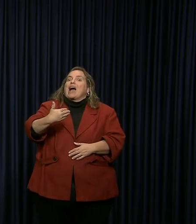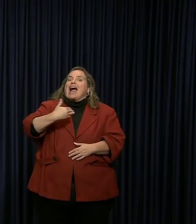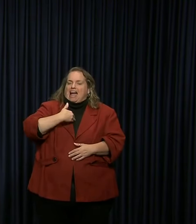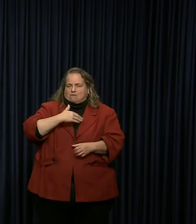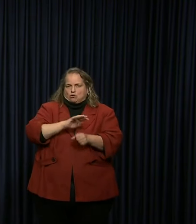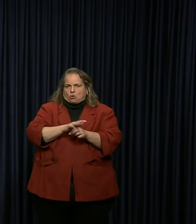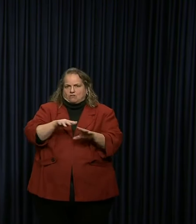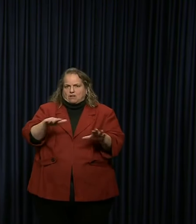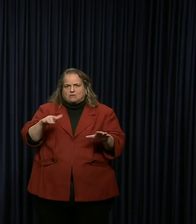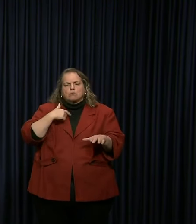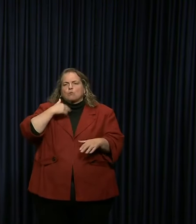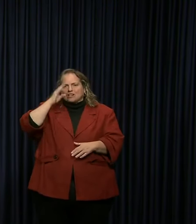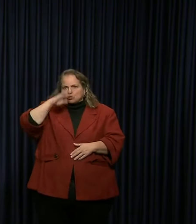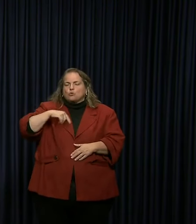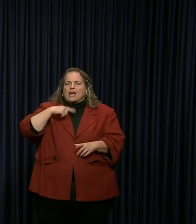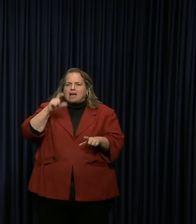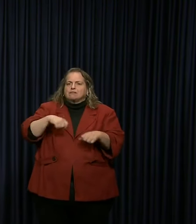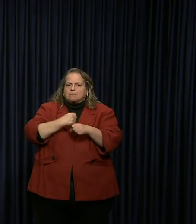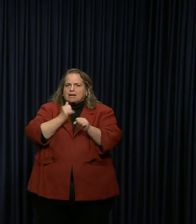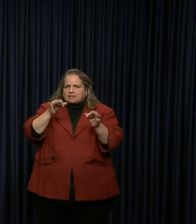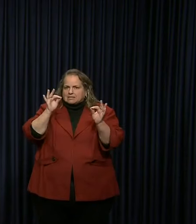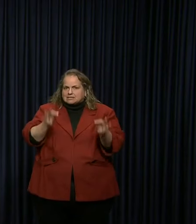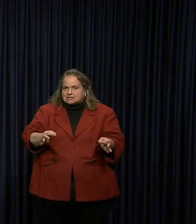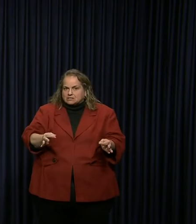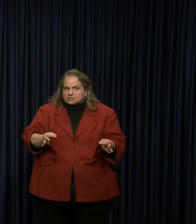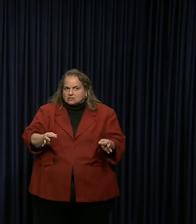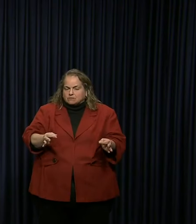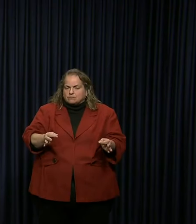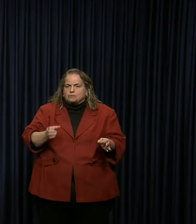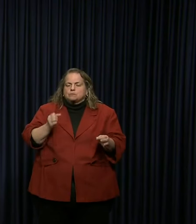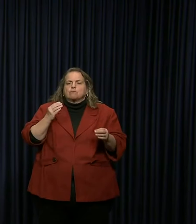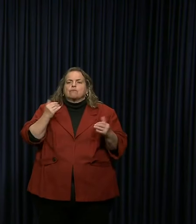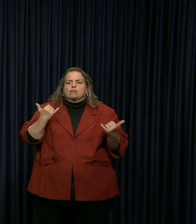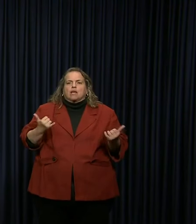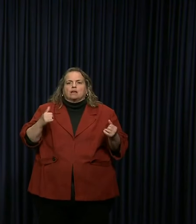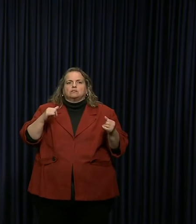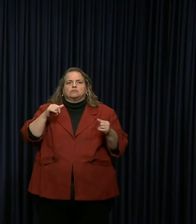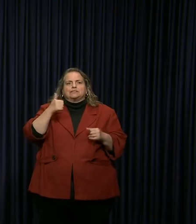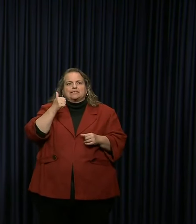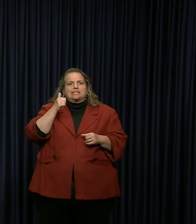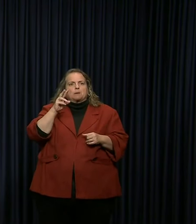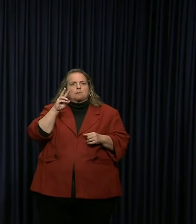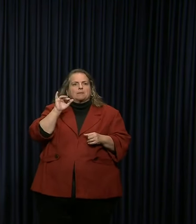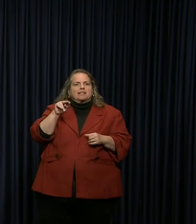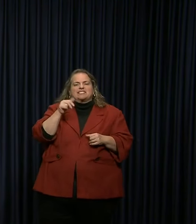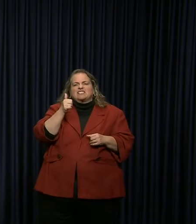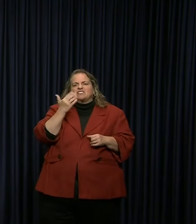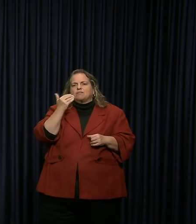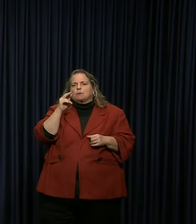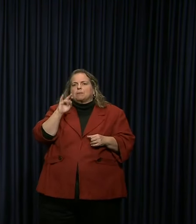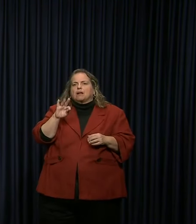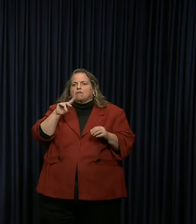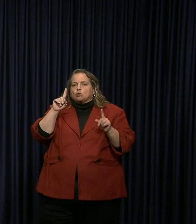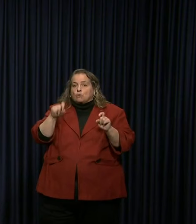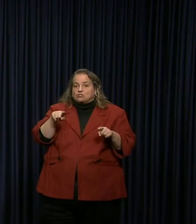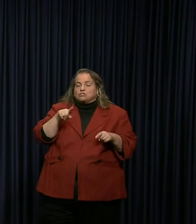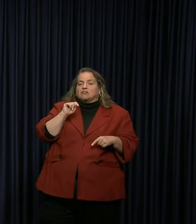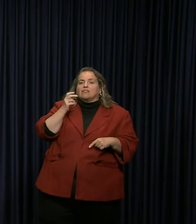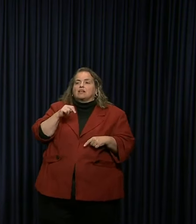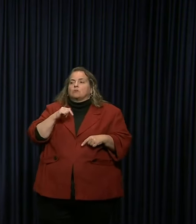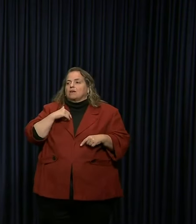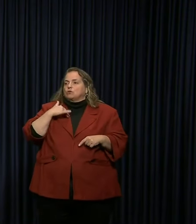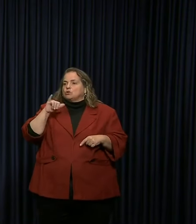if we hadn't made those decisions. All right, we'll open it up for 10 to 15 minutes of questions. We